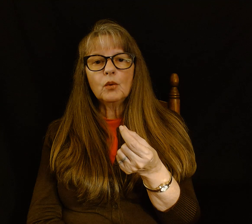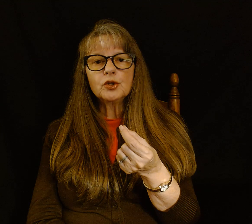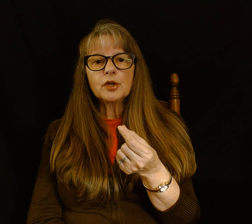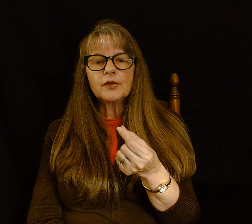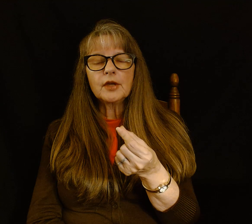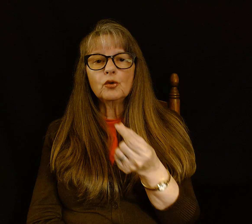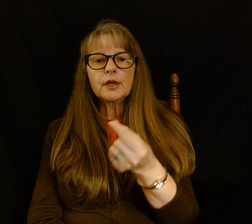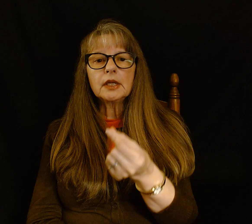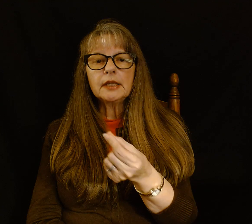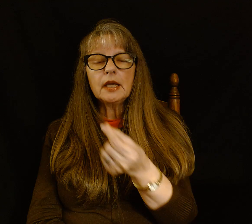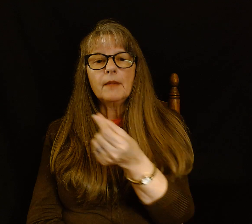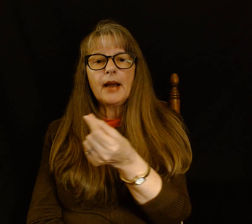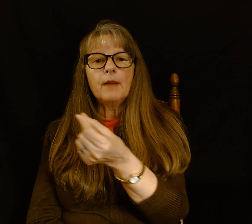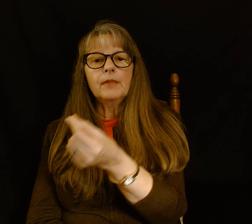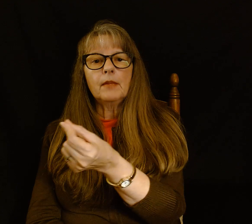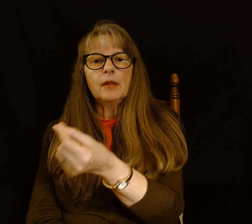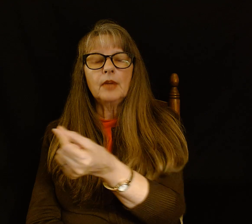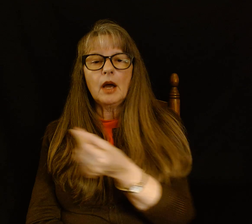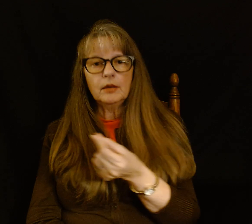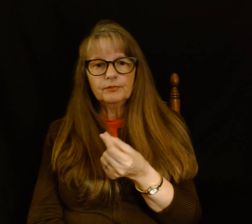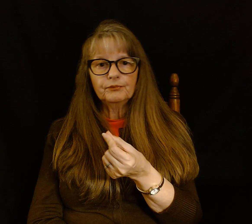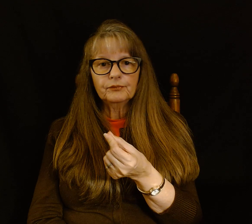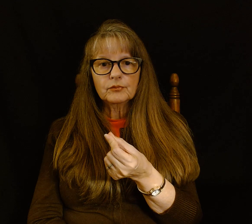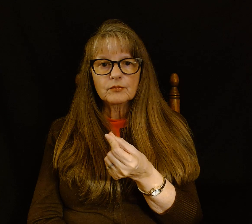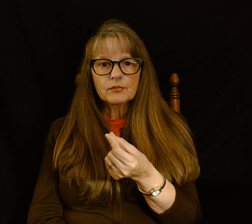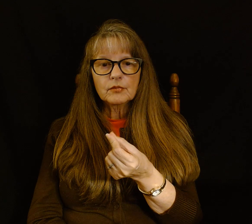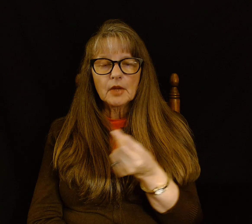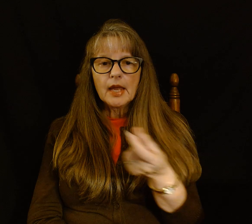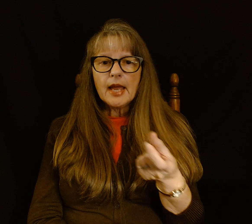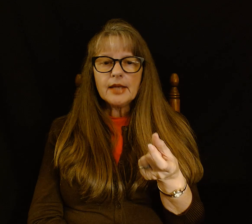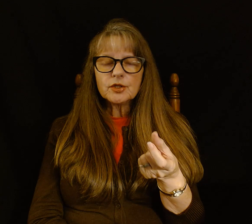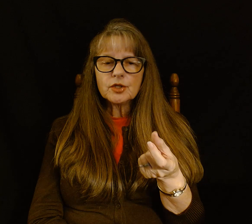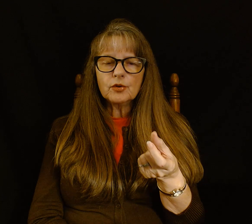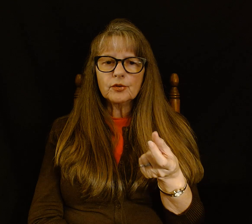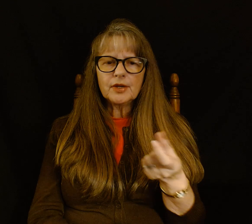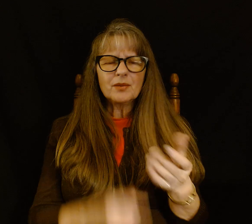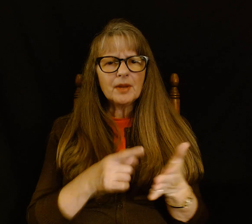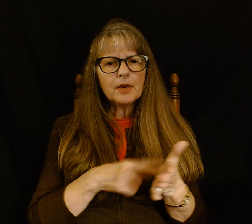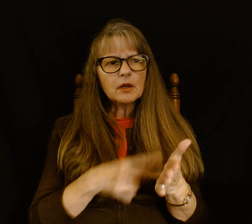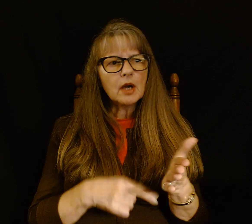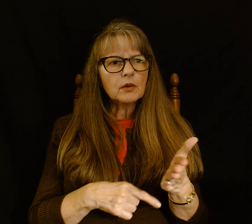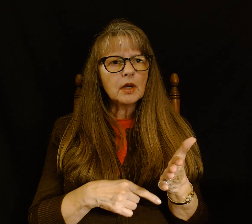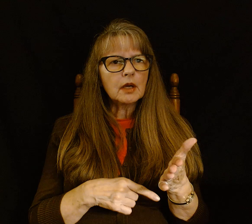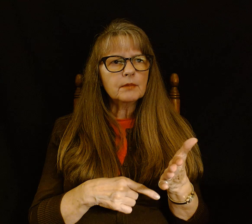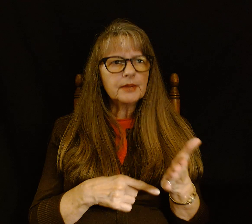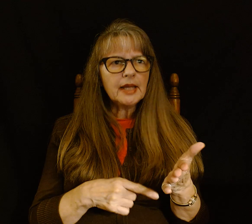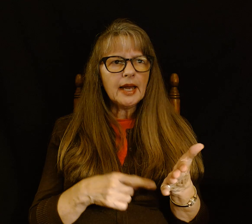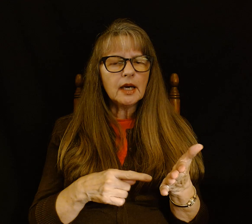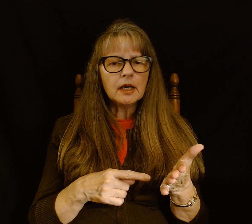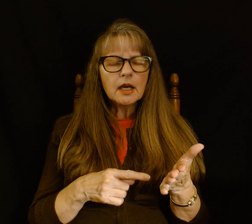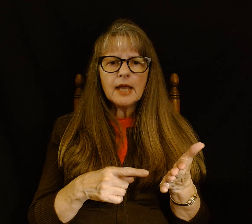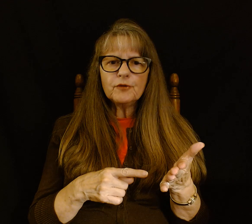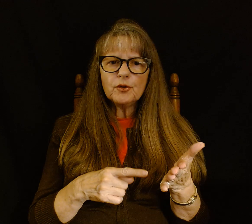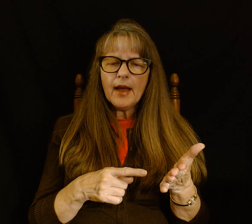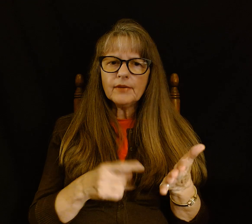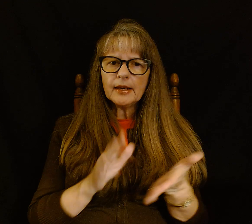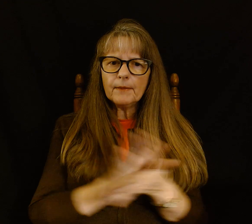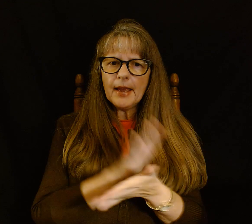to think critically about blah blah blah. And so you're thinking, well, I don't. But yeah, if you have like a